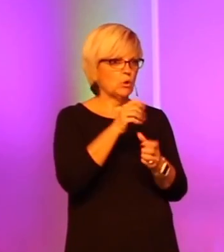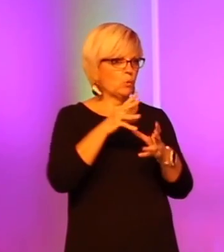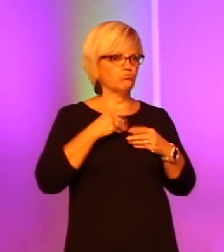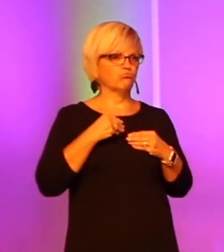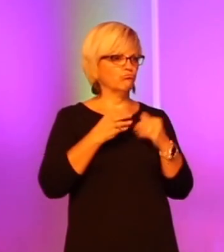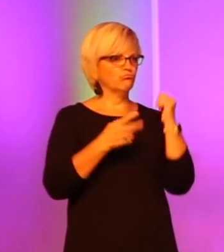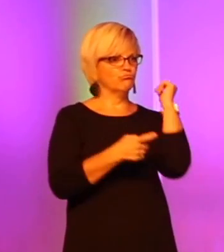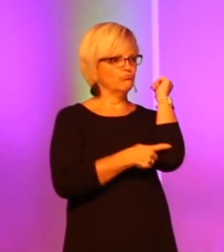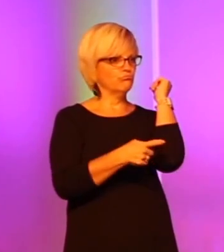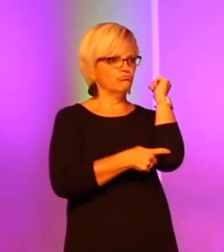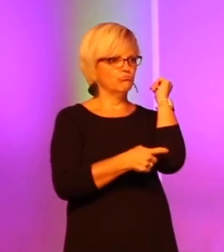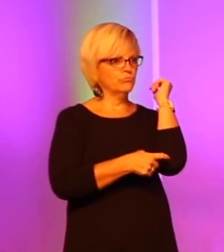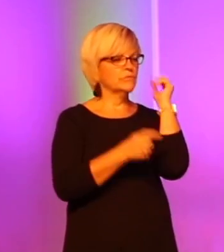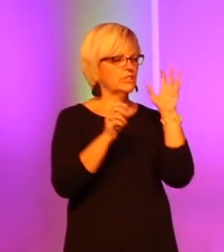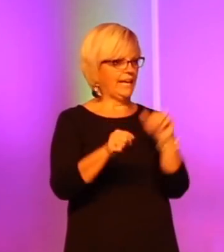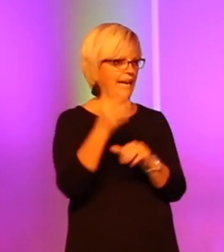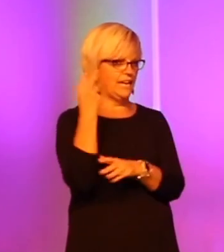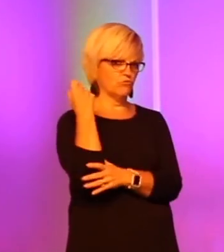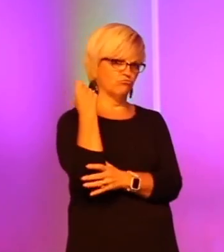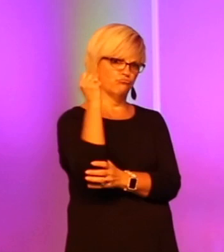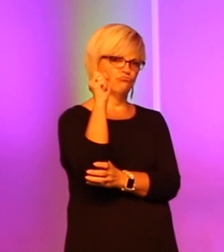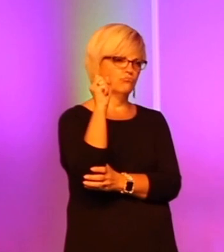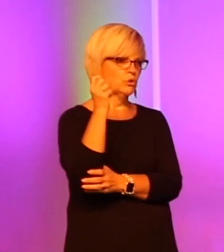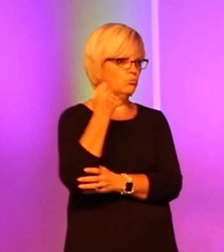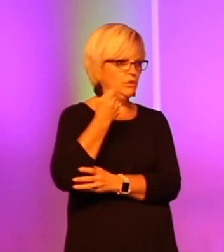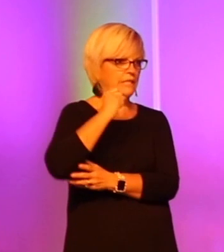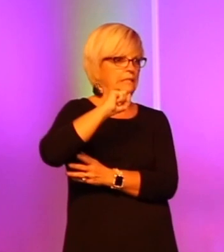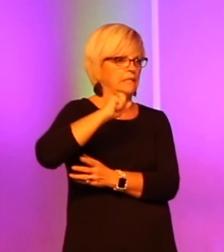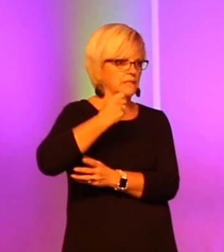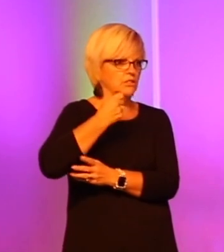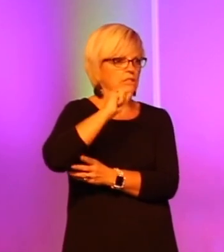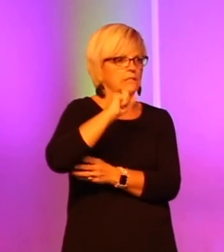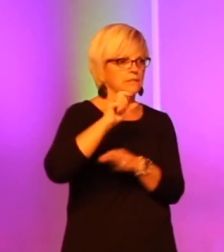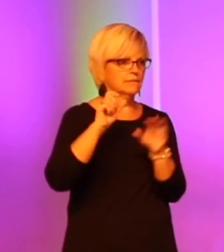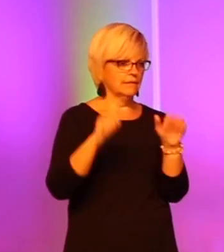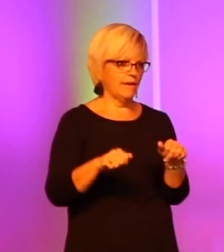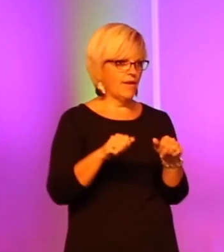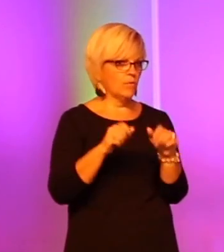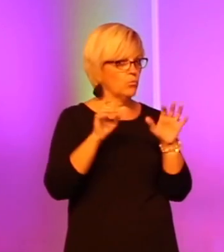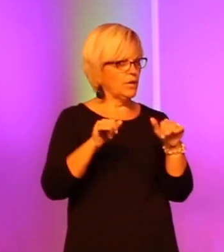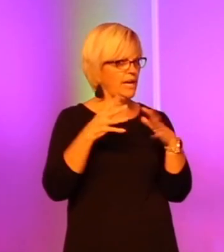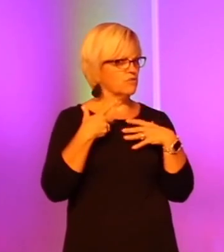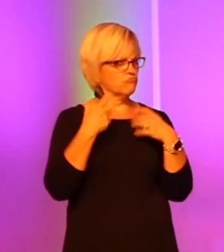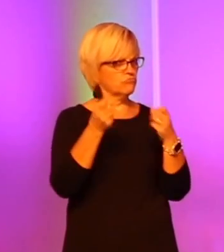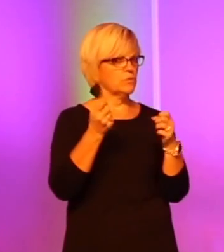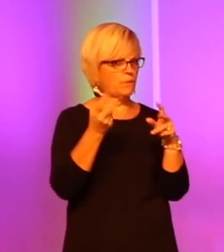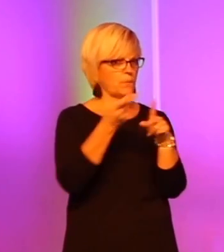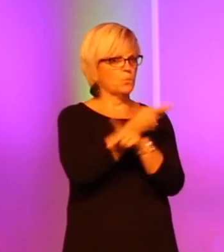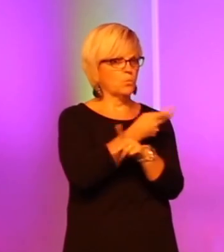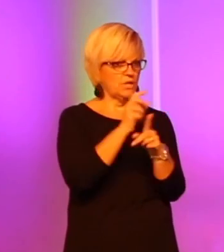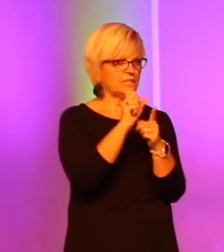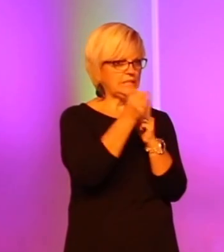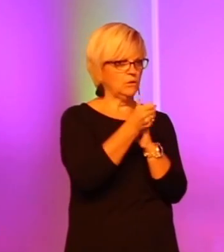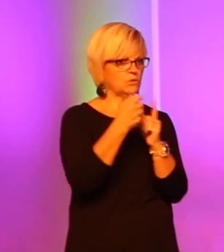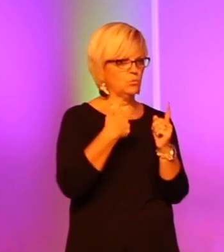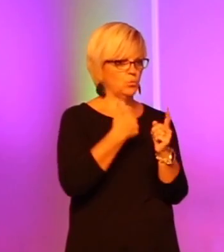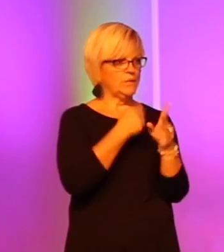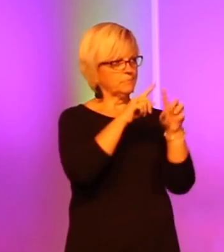We can resist even the most difficult circumstance, and we can even recover from the worst of circumstances